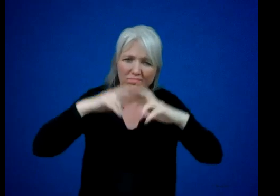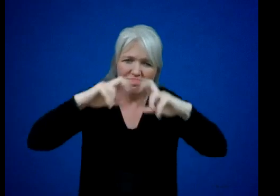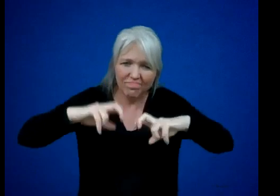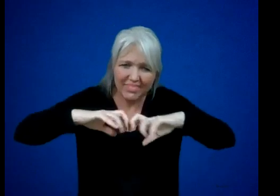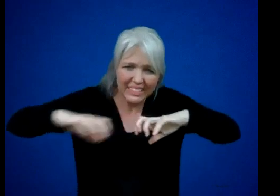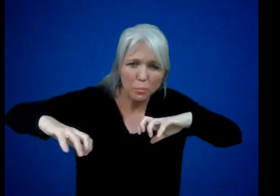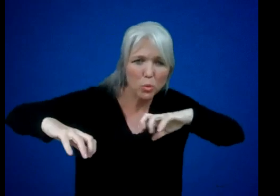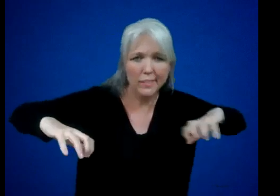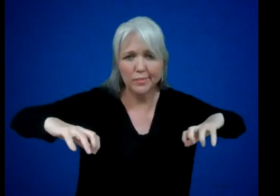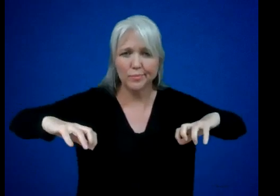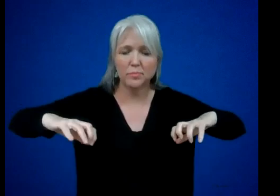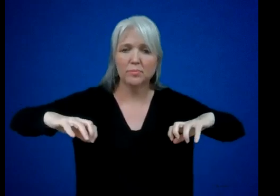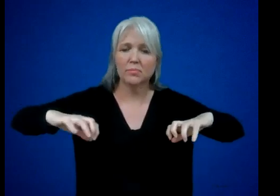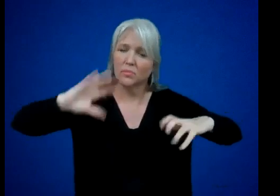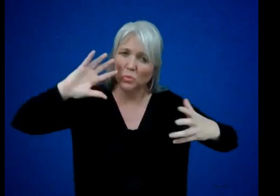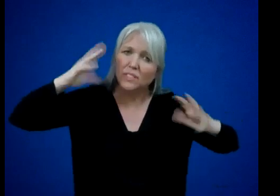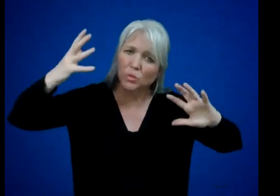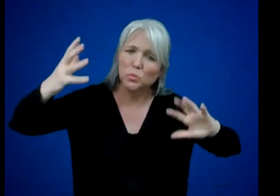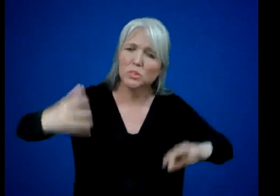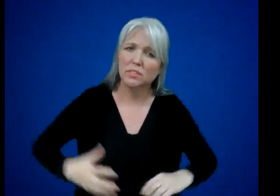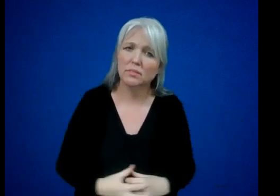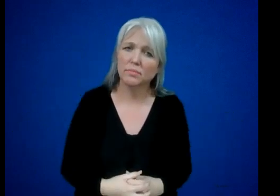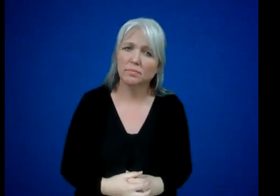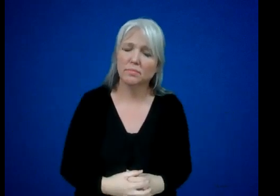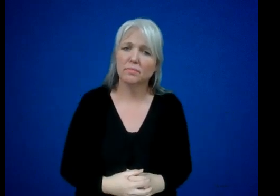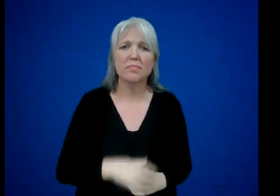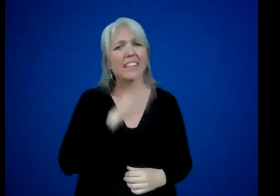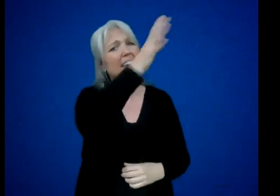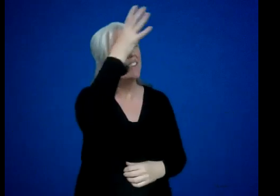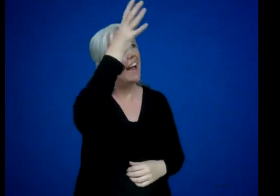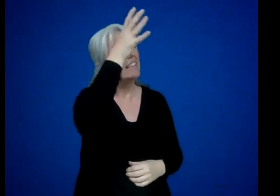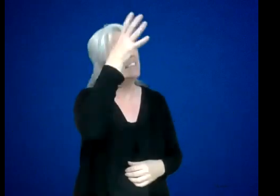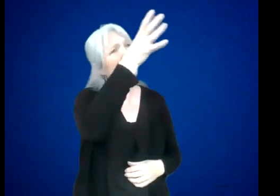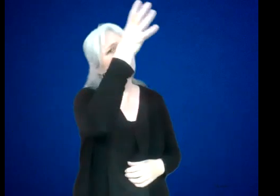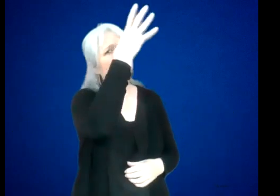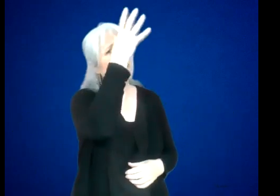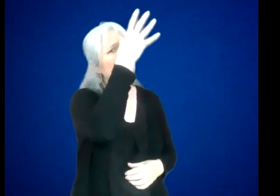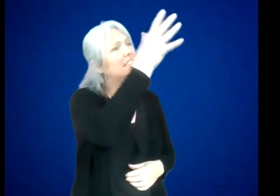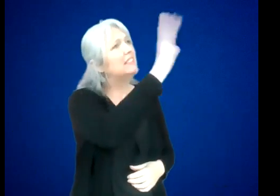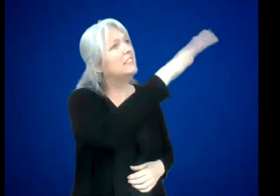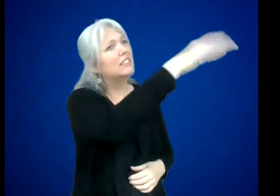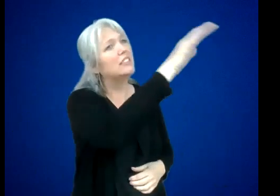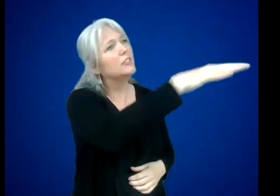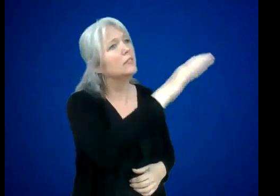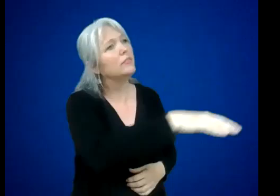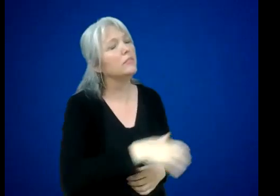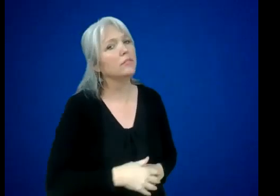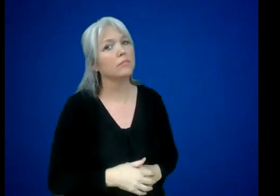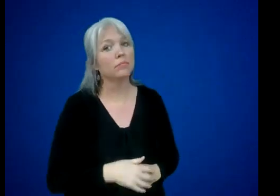out. It was confusing. Daddy? I shouted. After a minute,